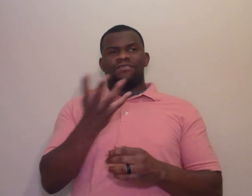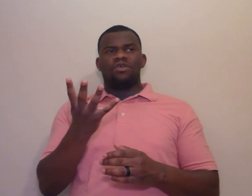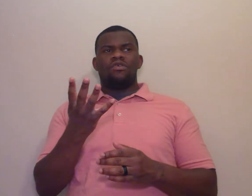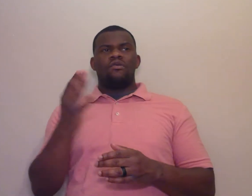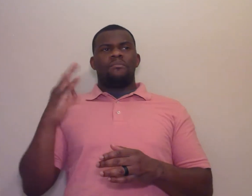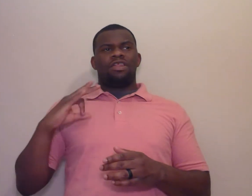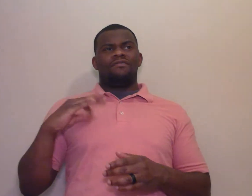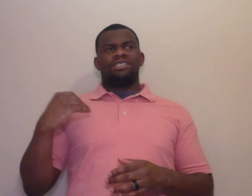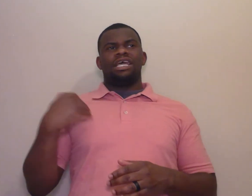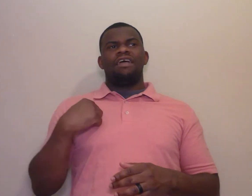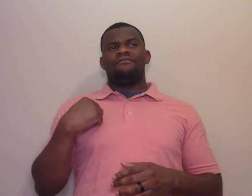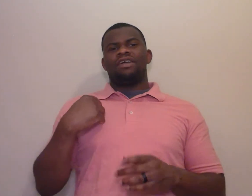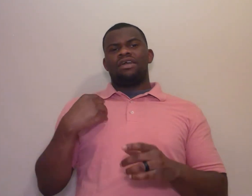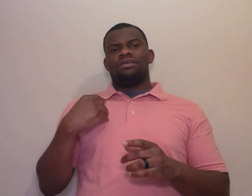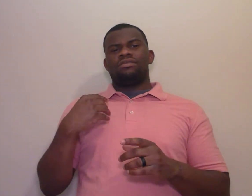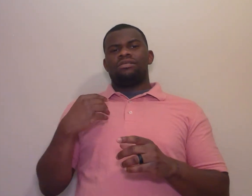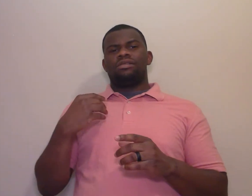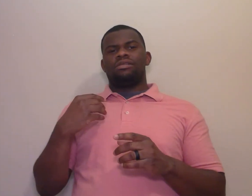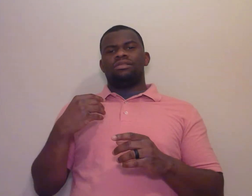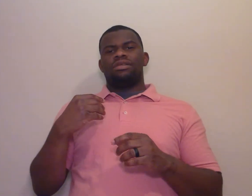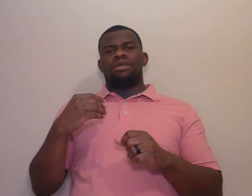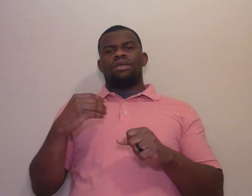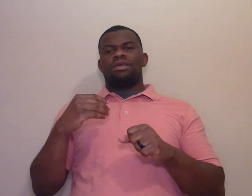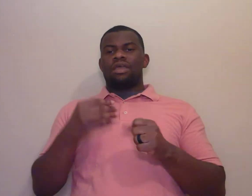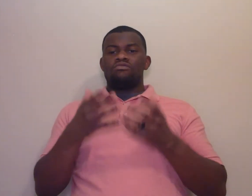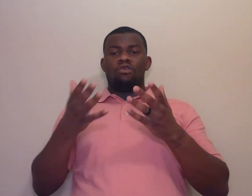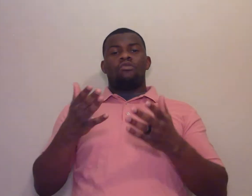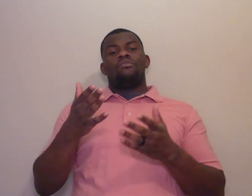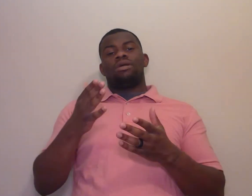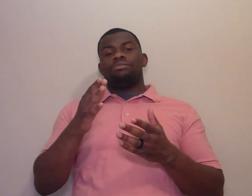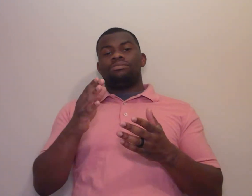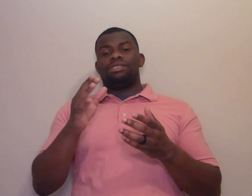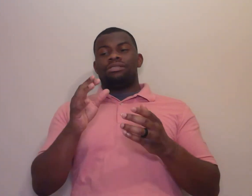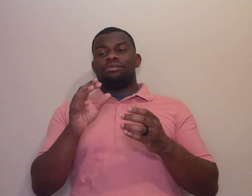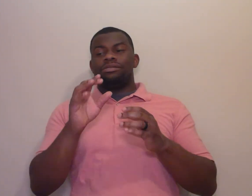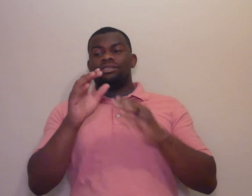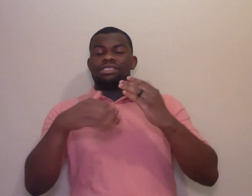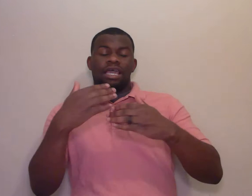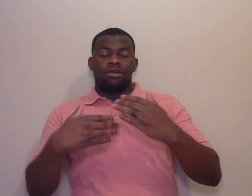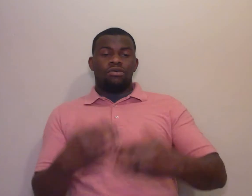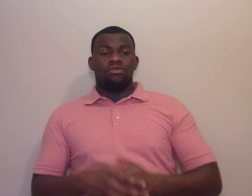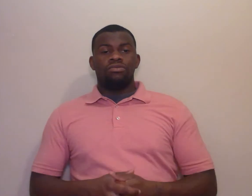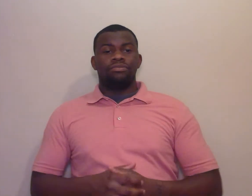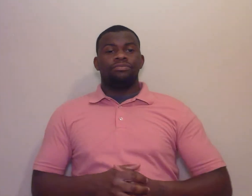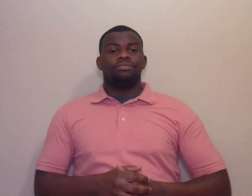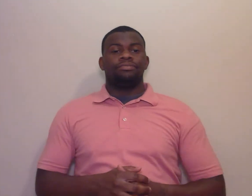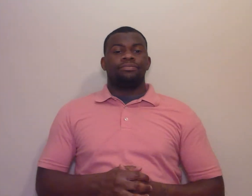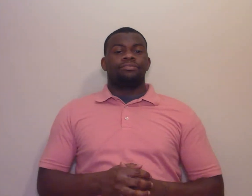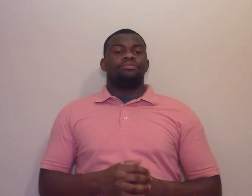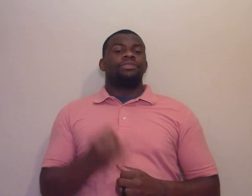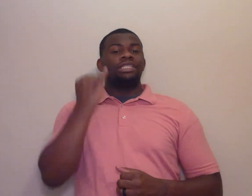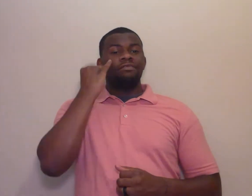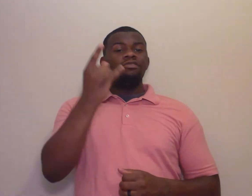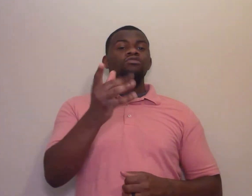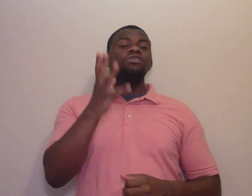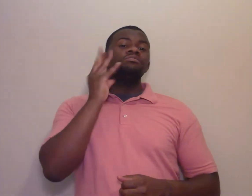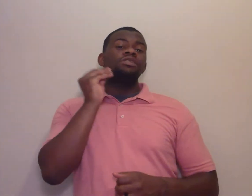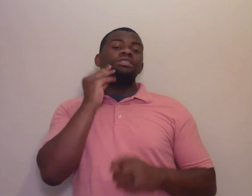Details of which benefits are offered during open enrollment can be found on the benefits website. If you experience a change in your family